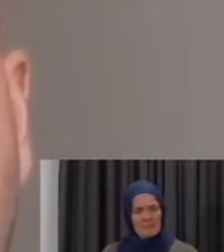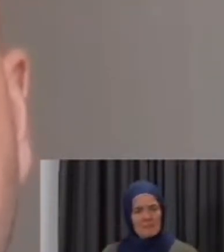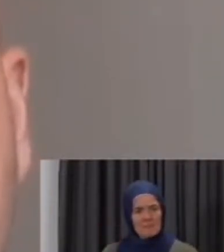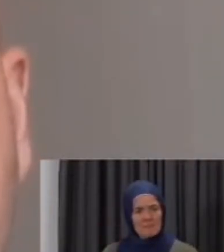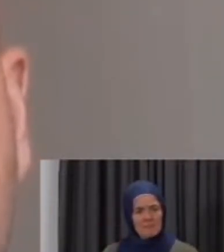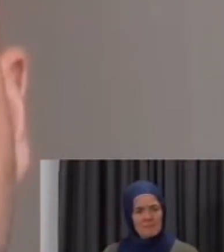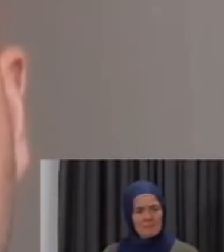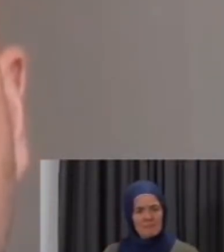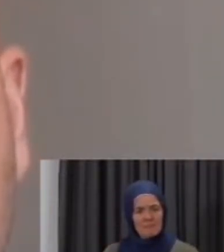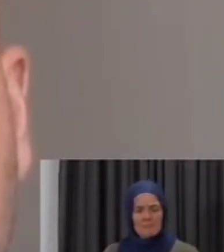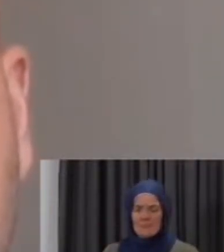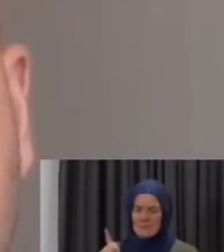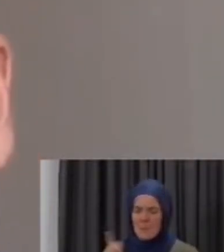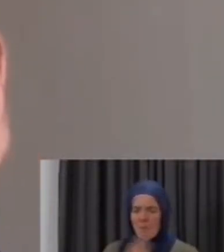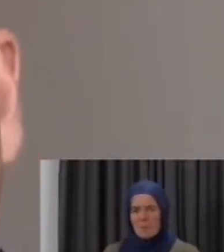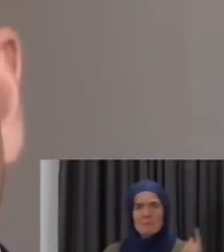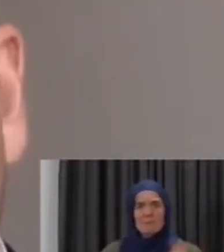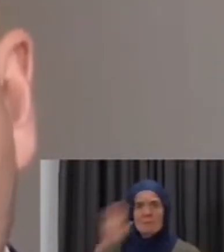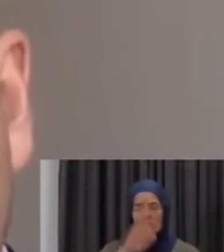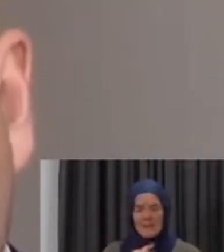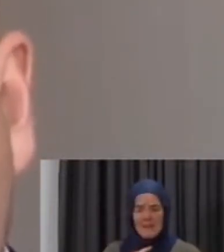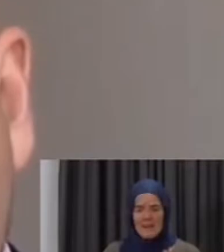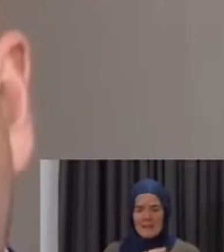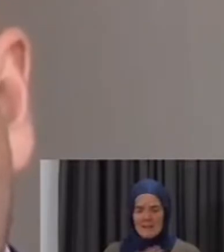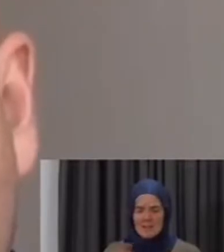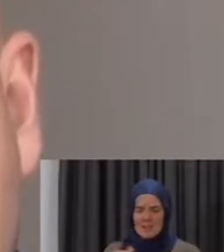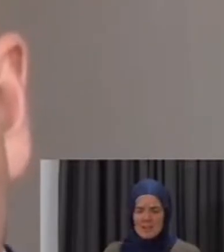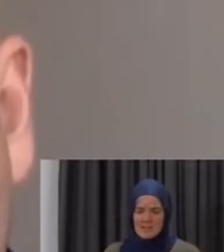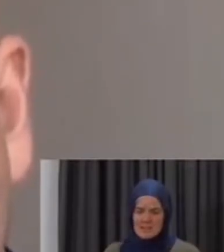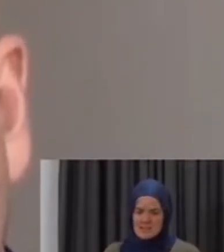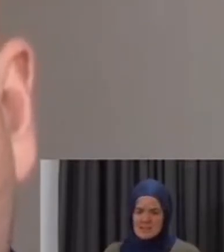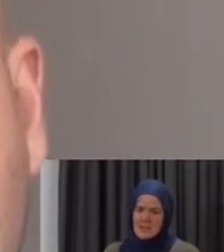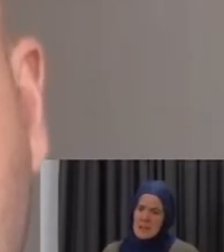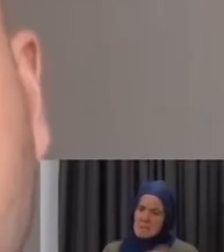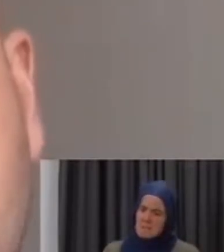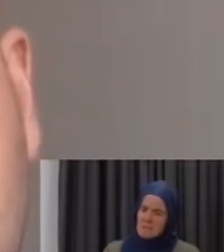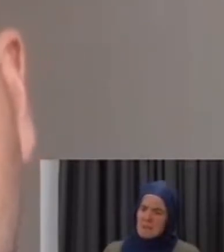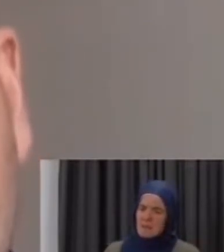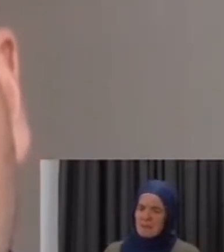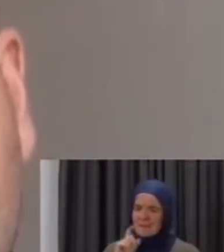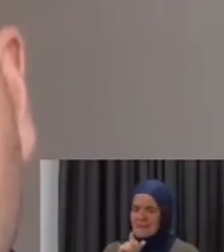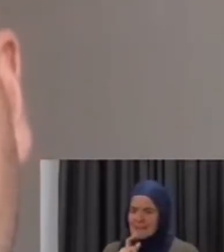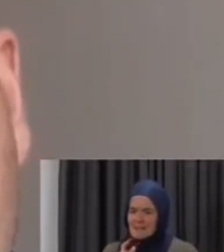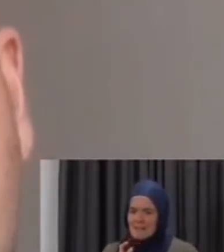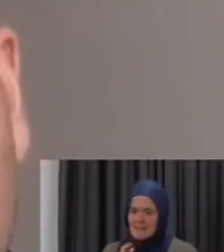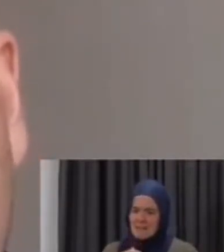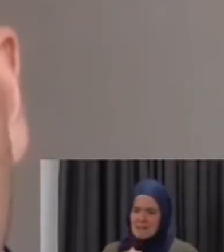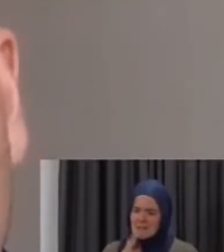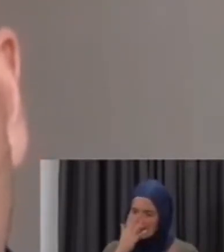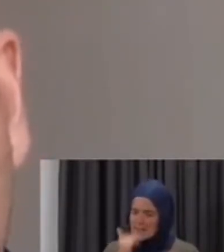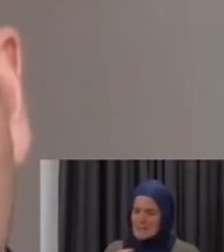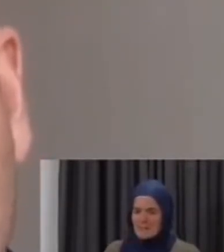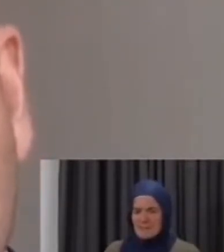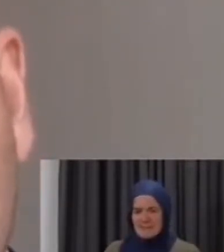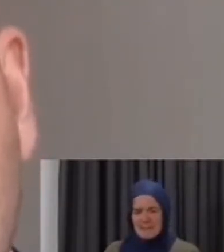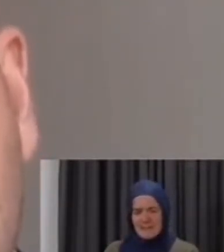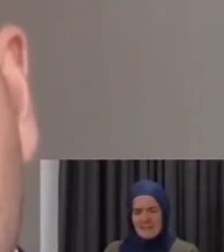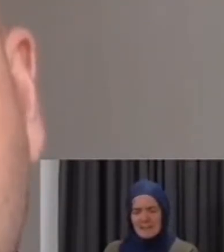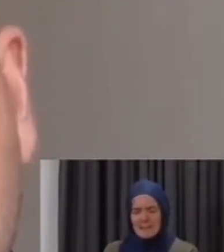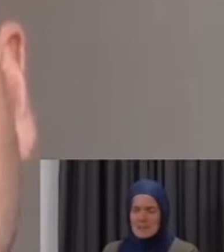whole of the NHS that people missing things like cancer screenings, etc., could see the number of indirect